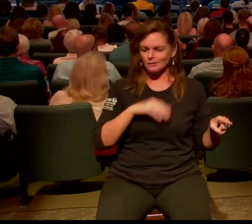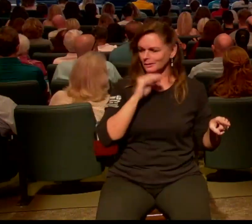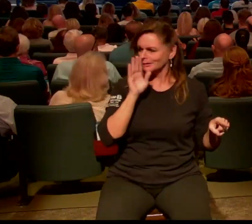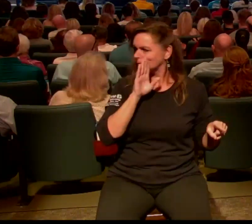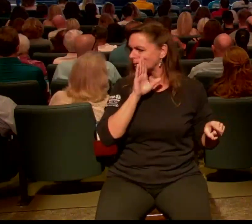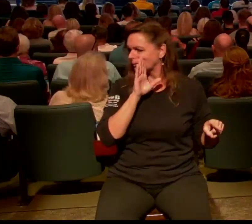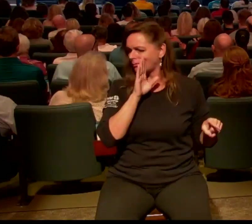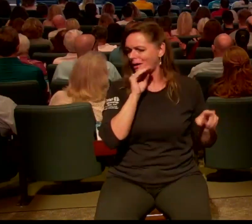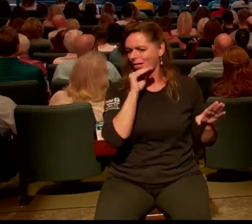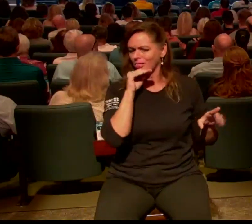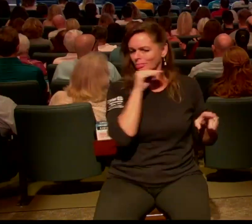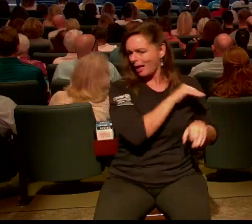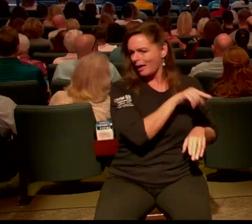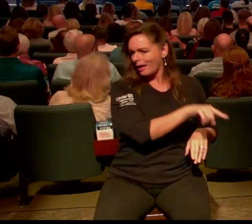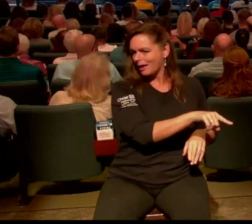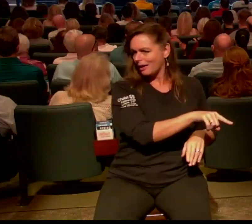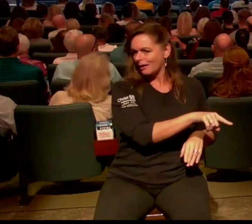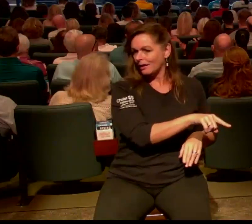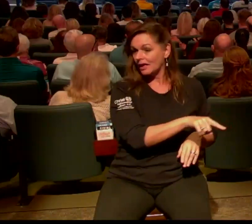and forsake you.